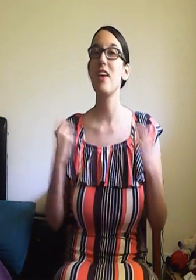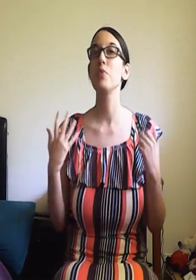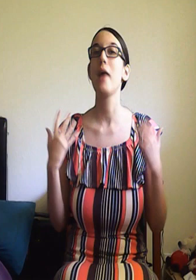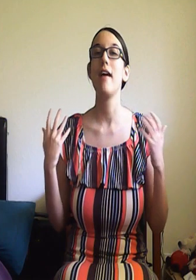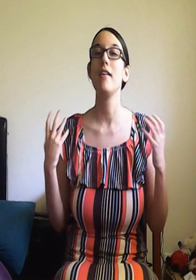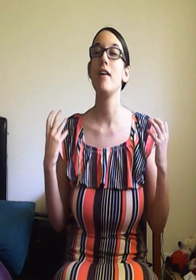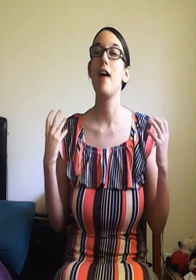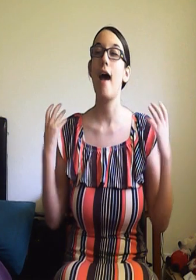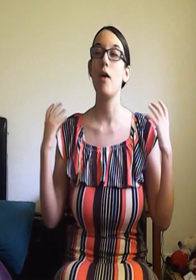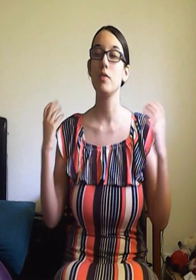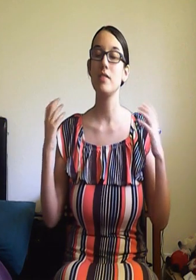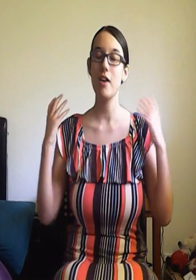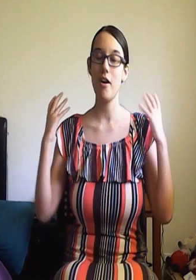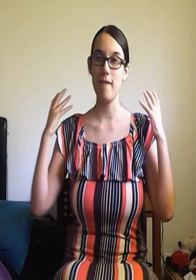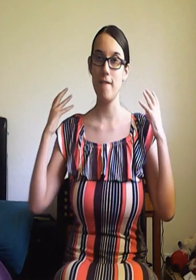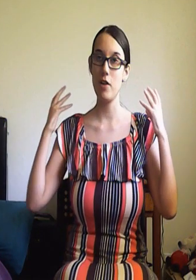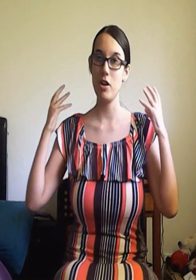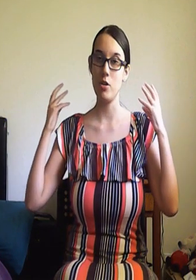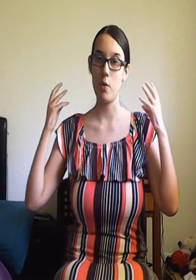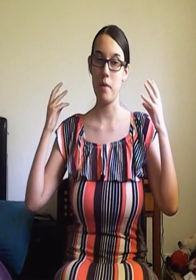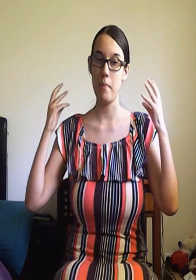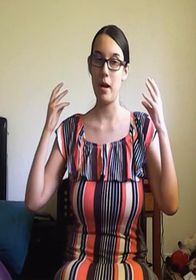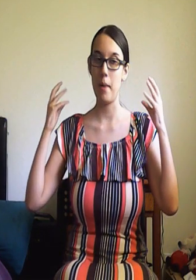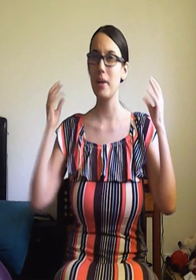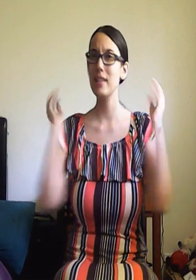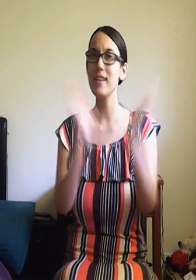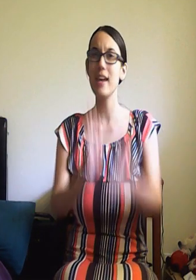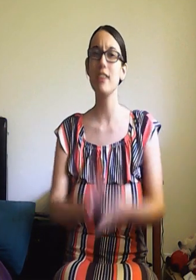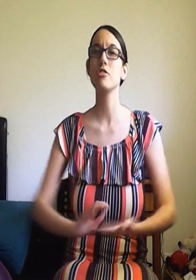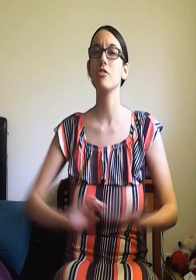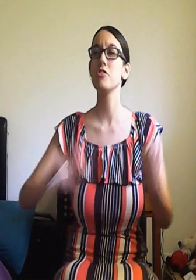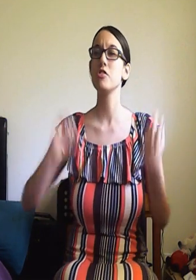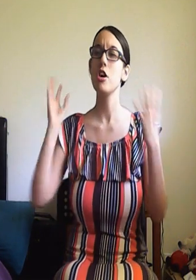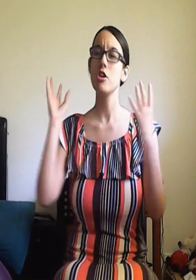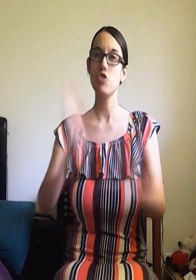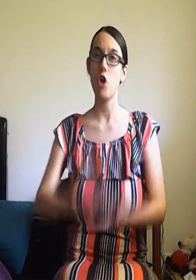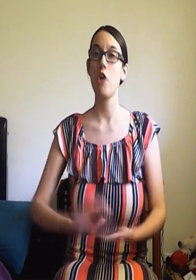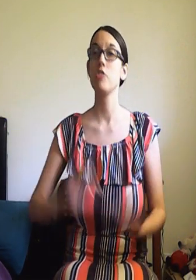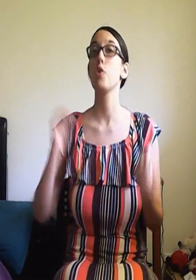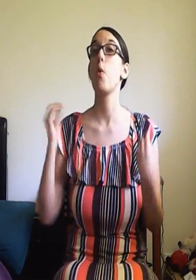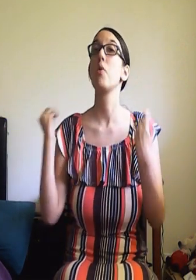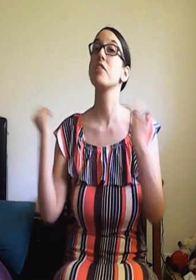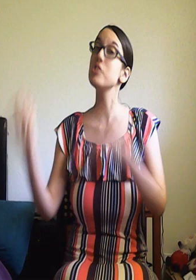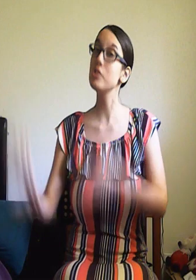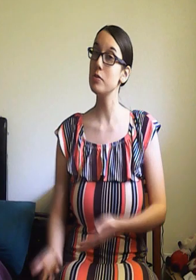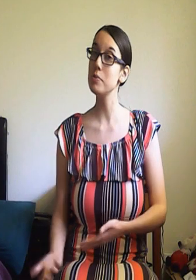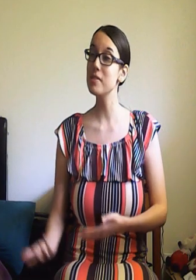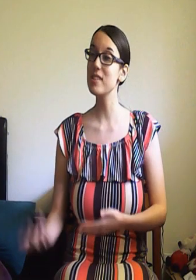can out of your makeup containers, jars, or tubes.